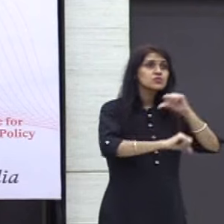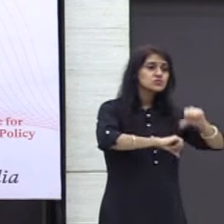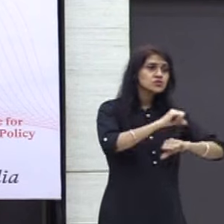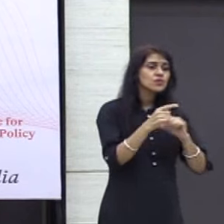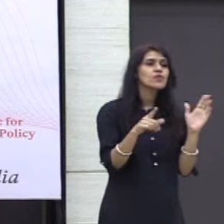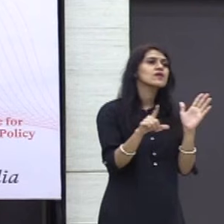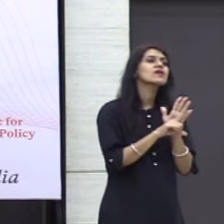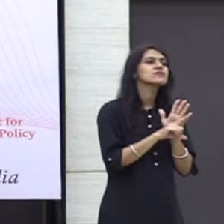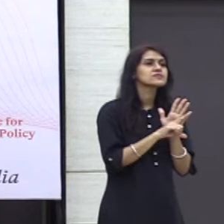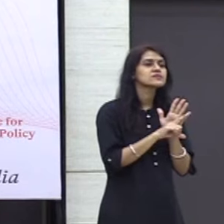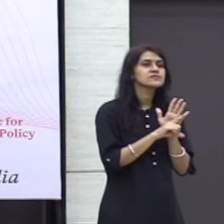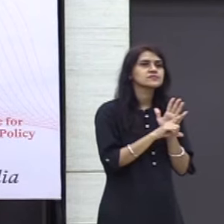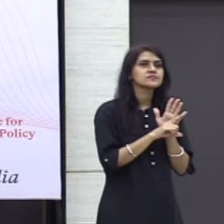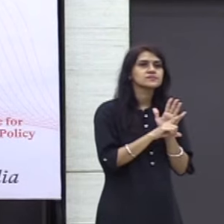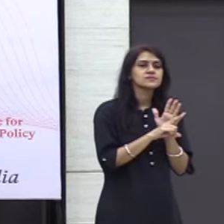are